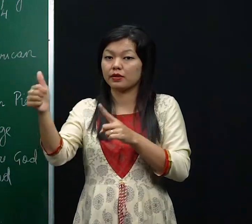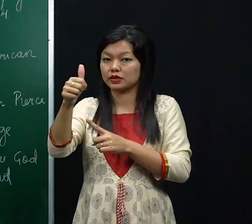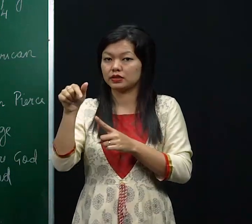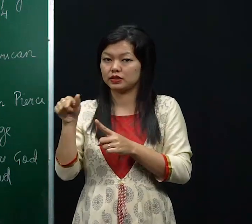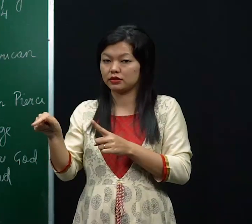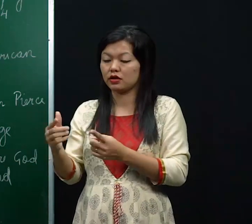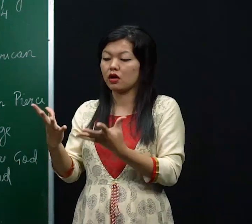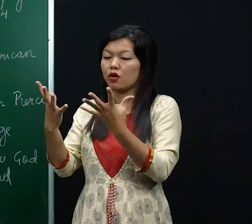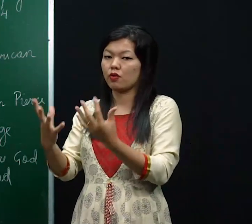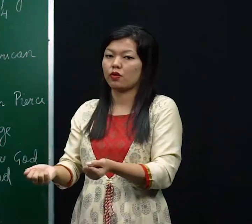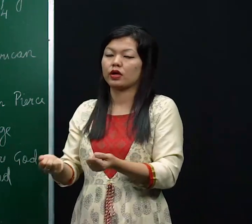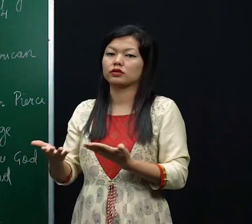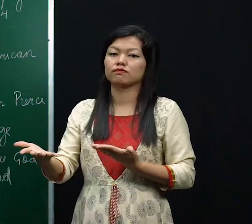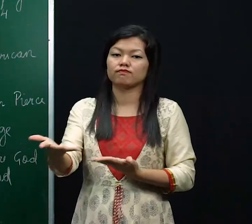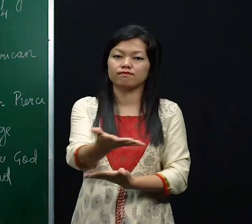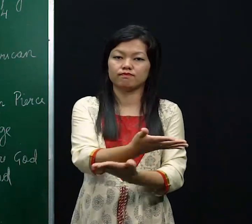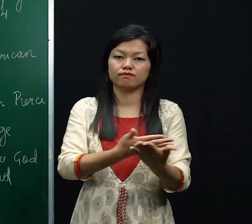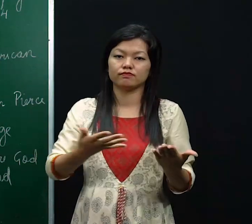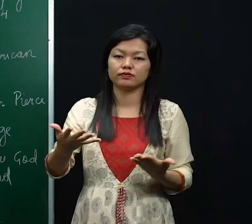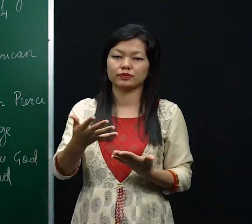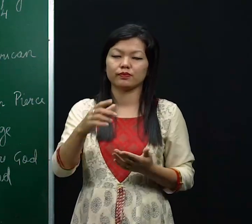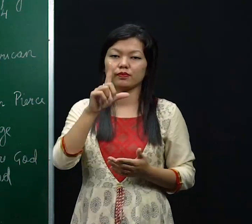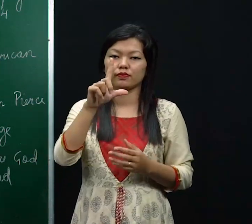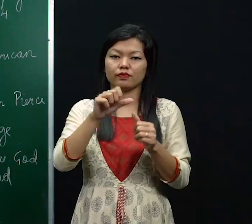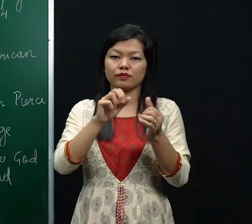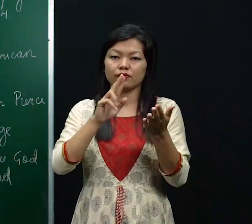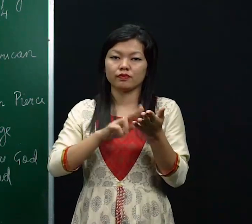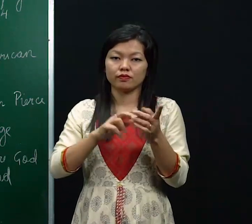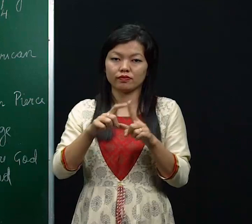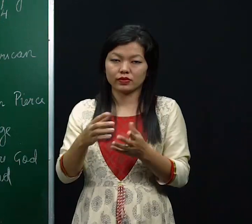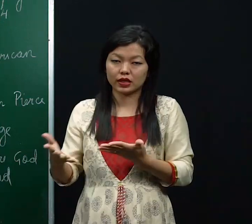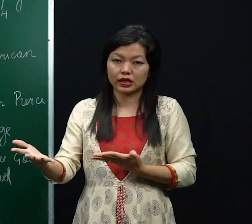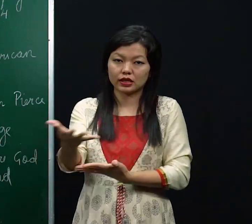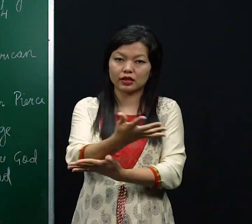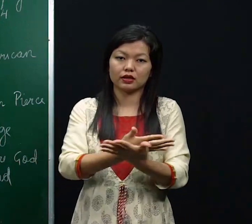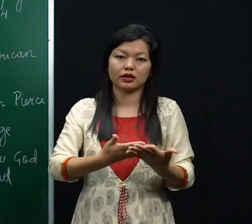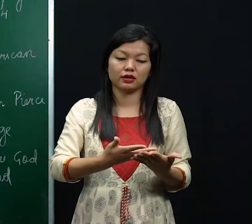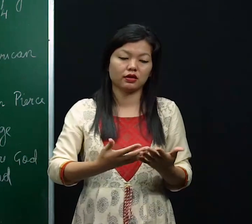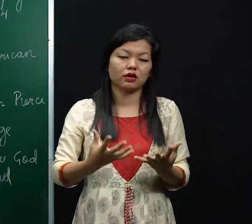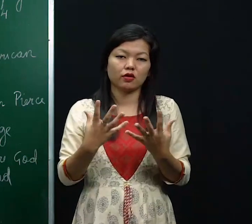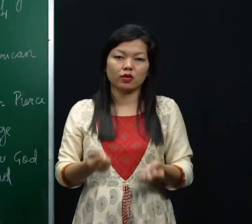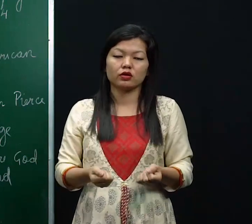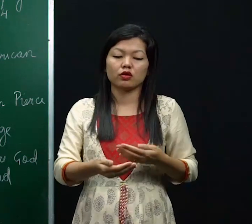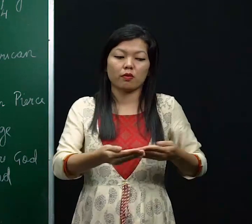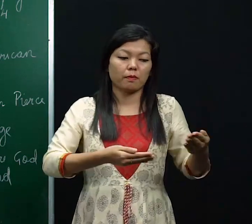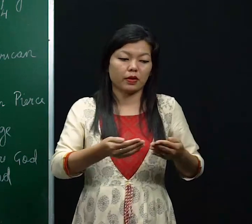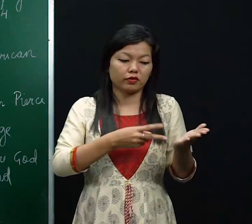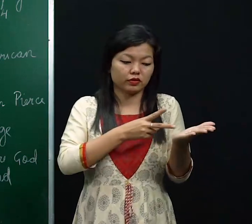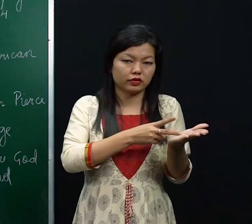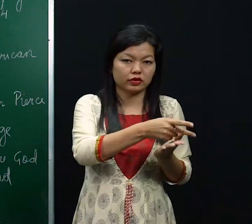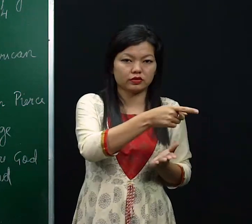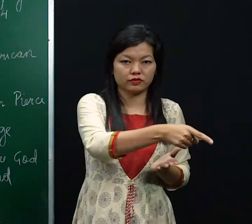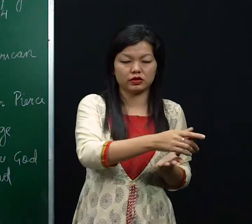such a way that they wanted to maintain a good relationship, a good friendship. But he knew that there was